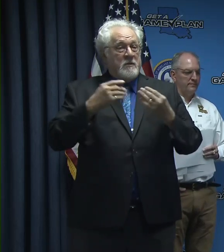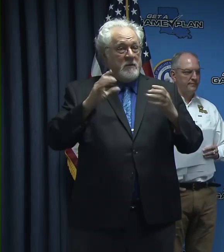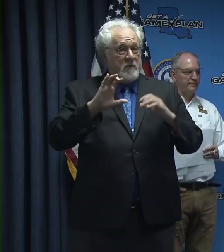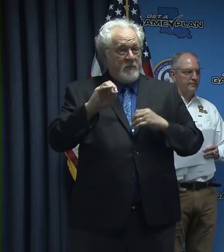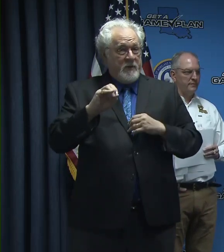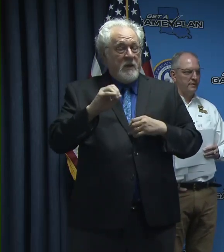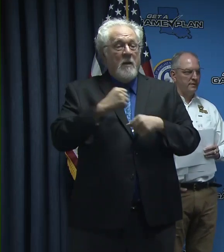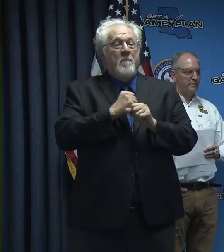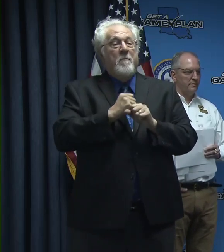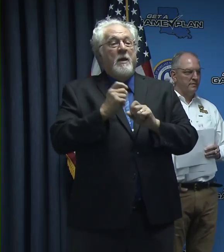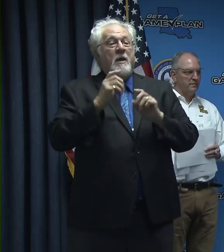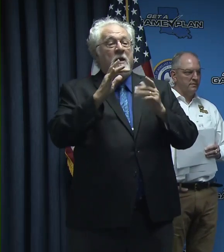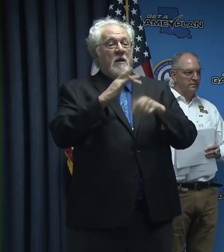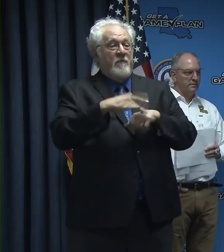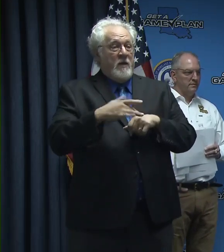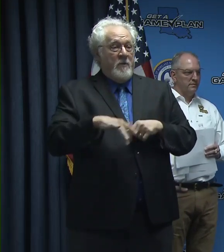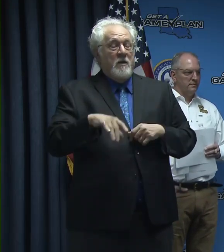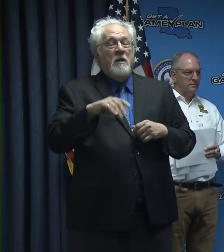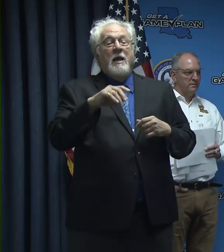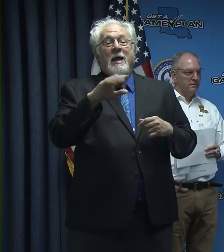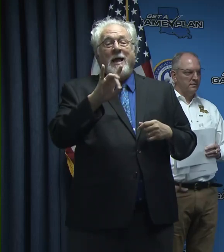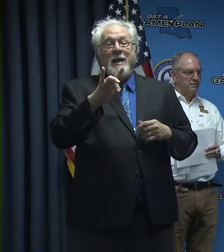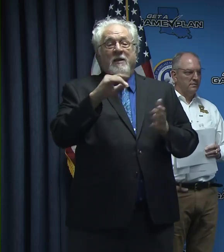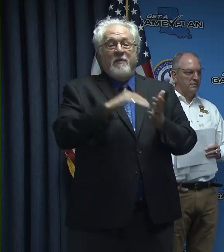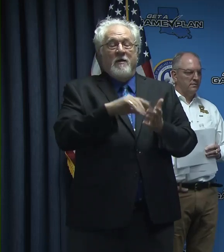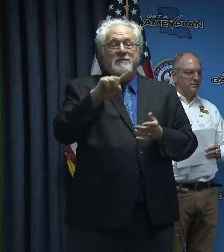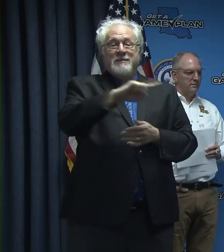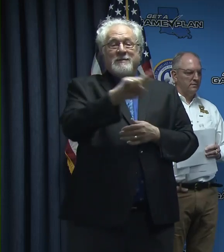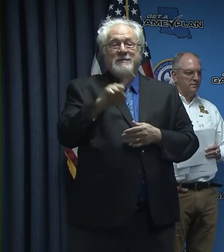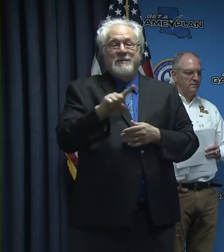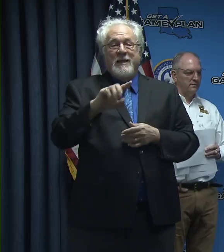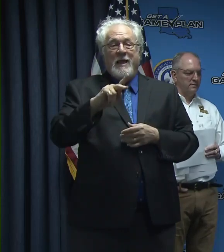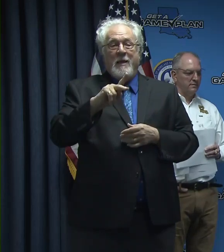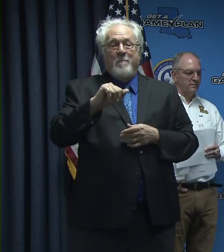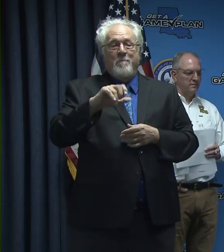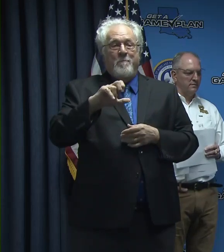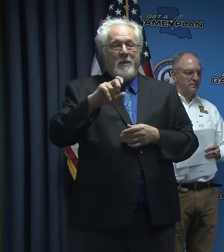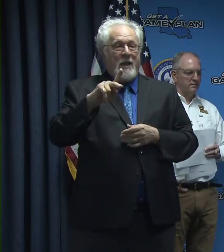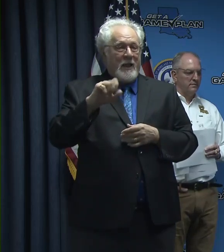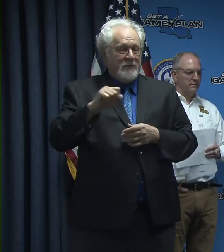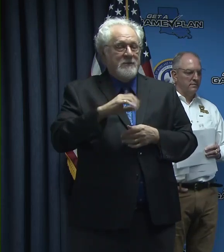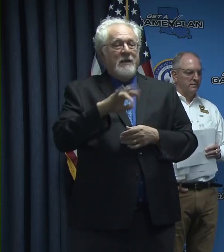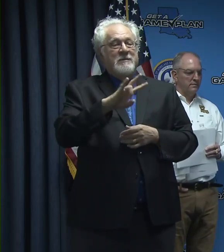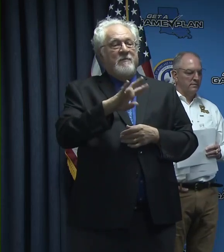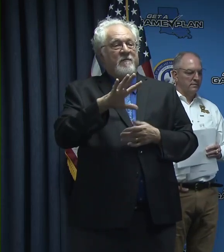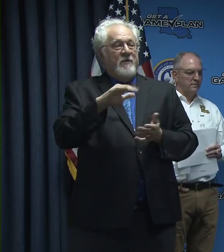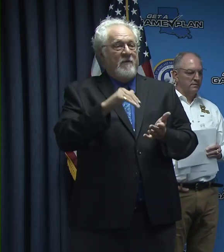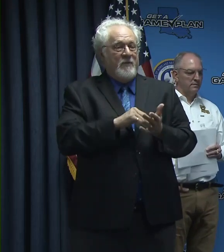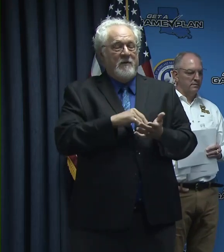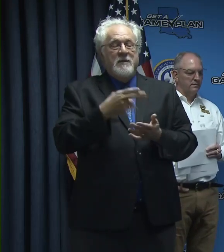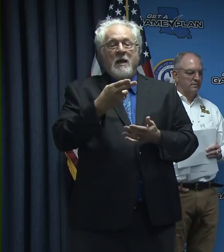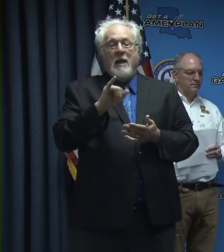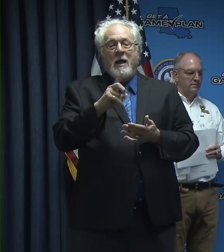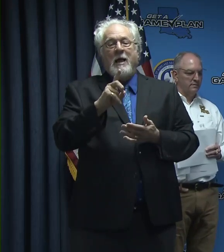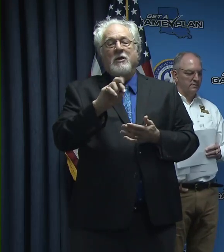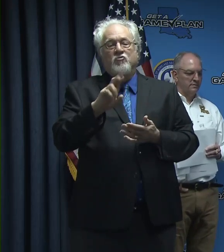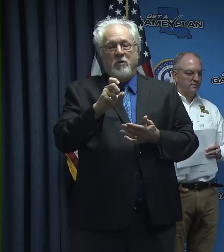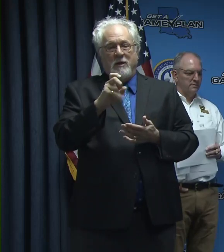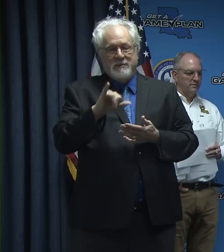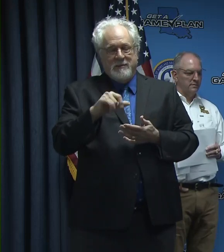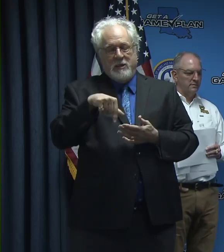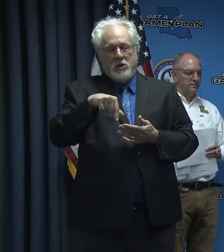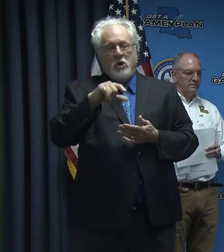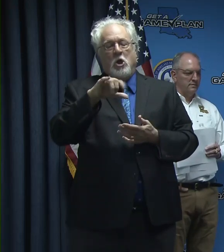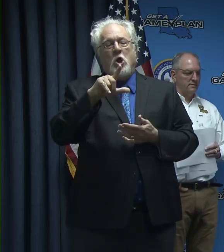made available 8,000 Z-Packs and an additional 75,000 hydroxychloroquine